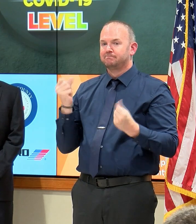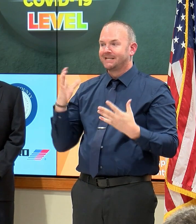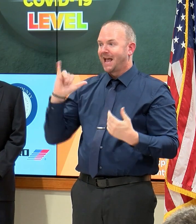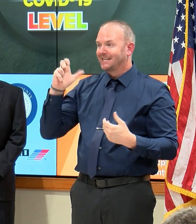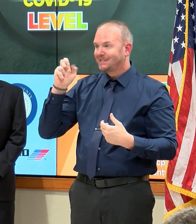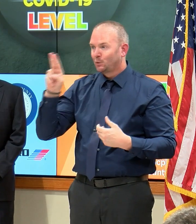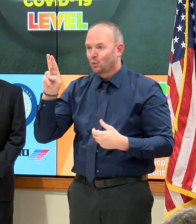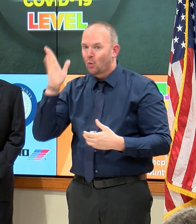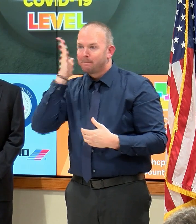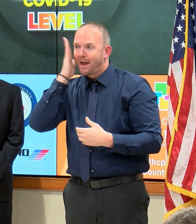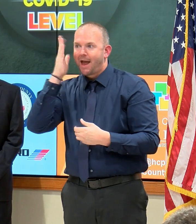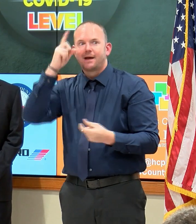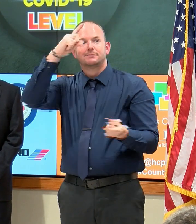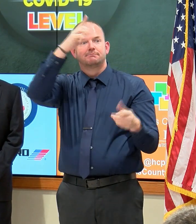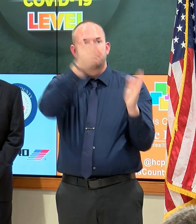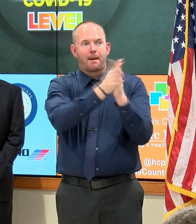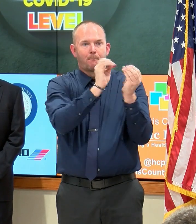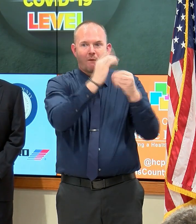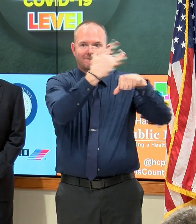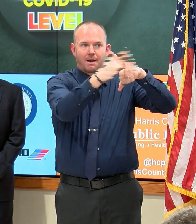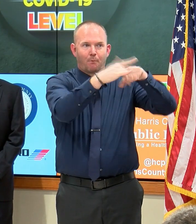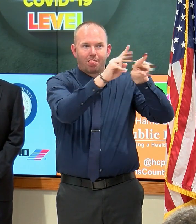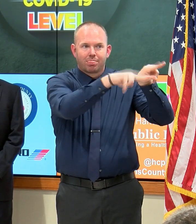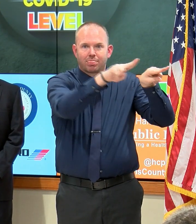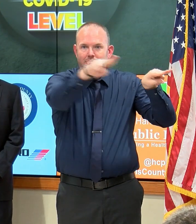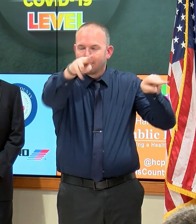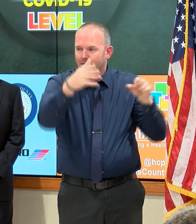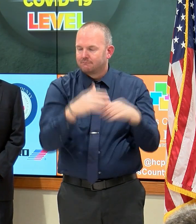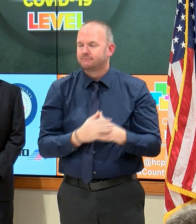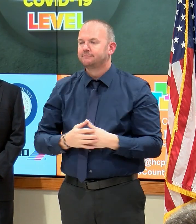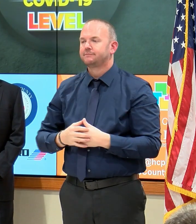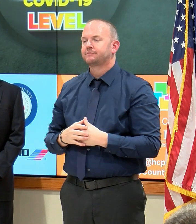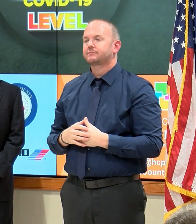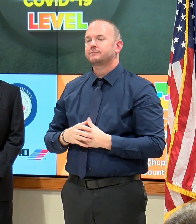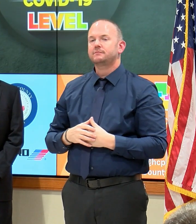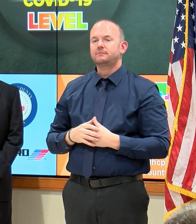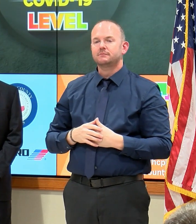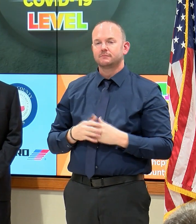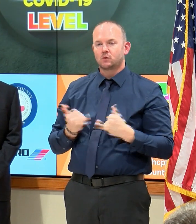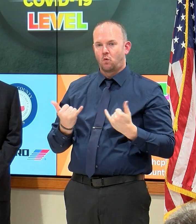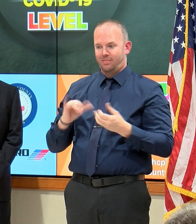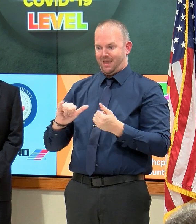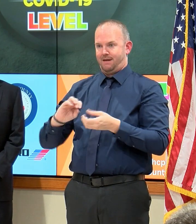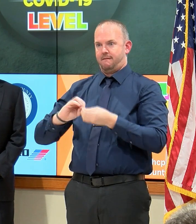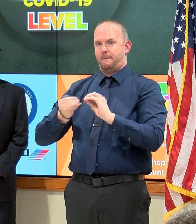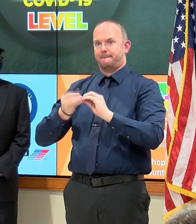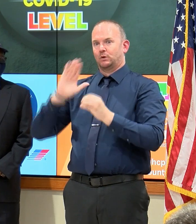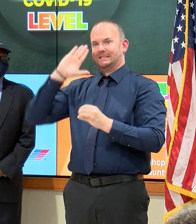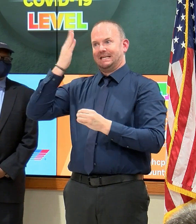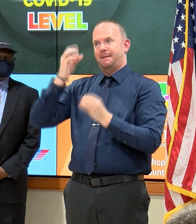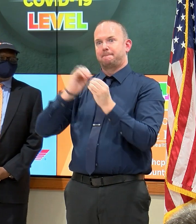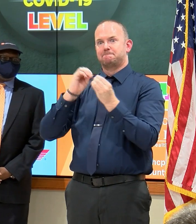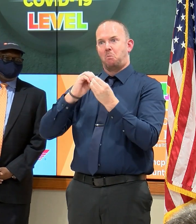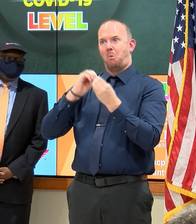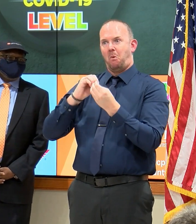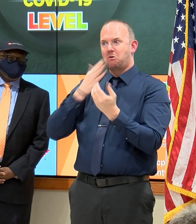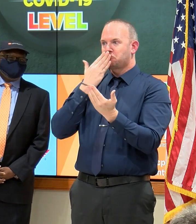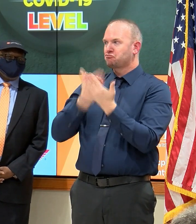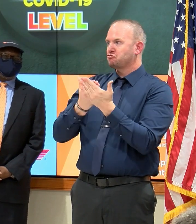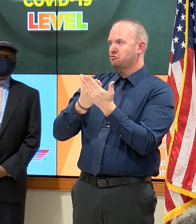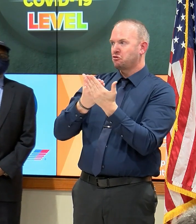beds were going down. And so the numbers were looking quite favorable. And then when you looked at our numbers and compared them to